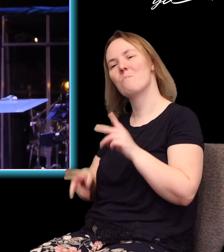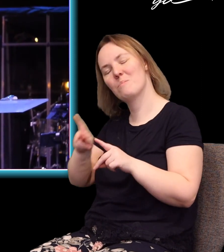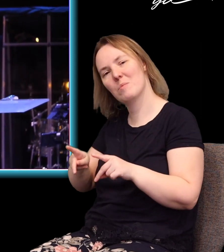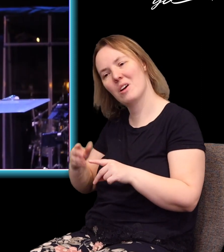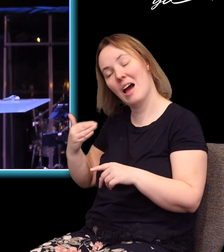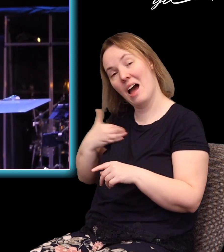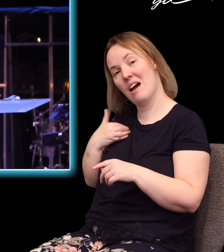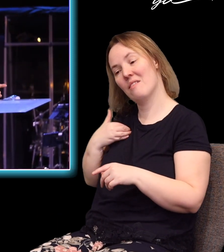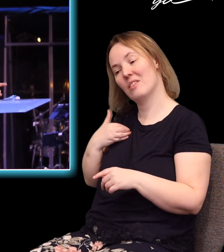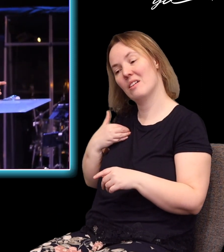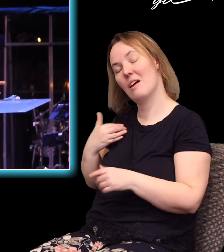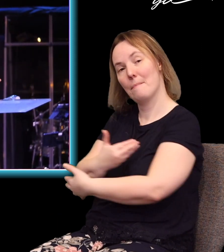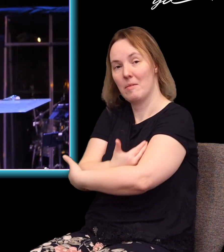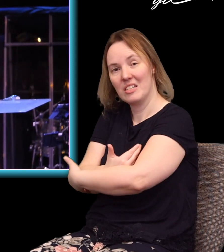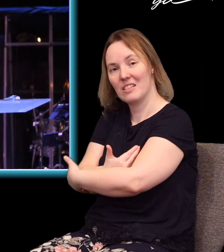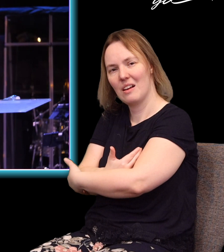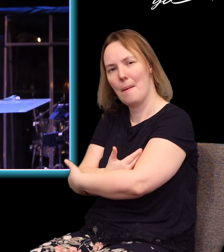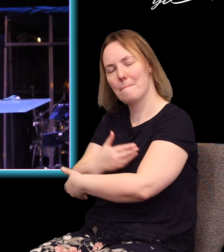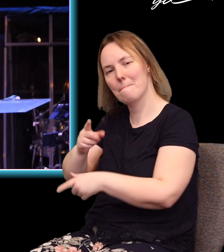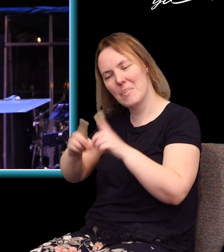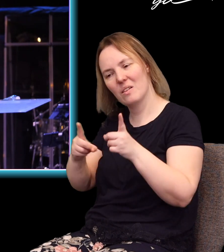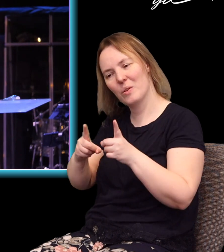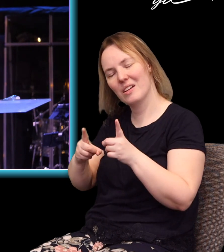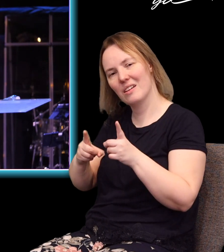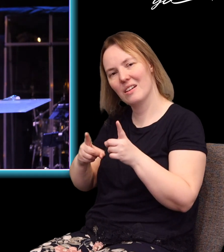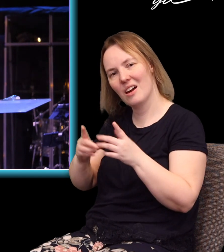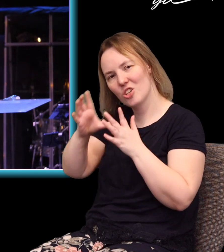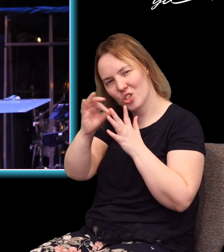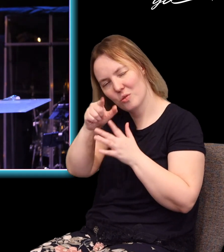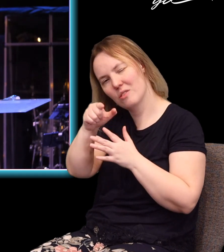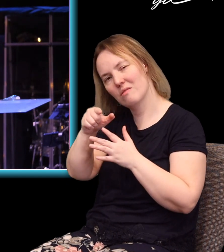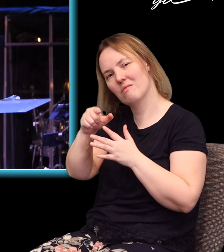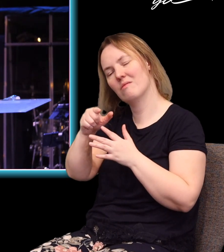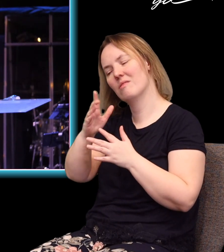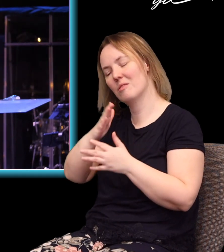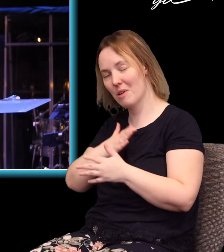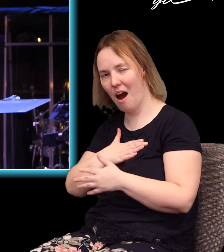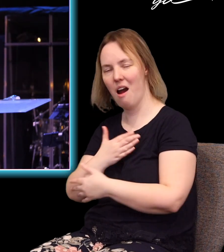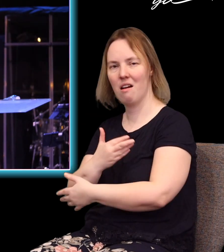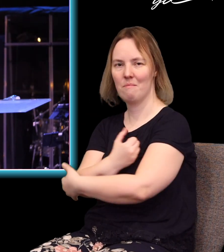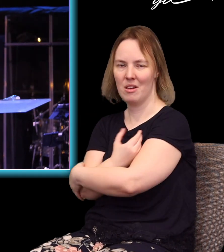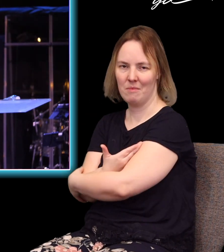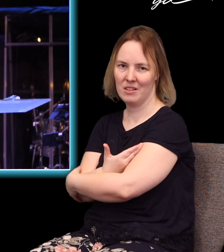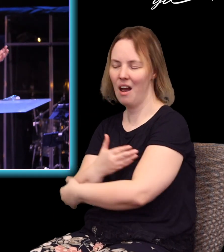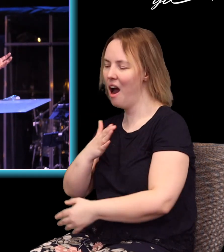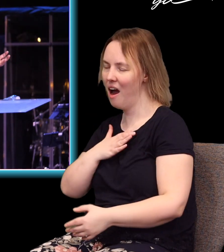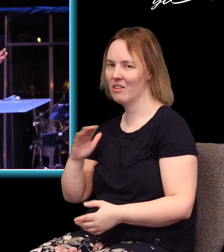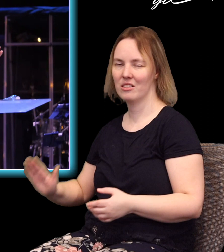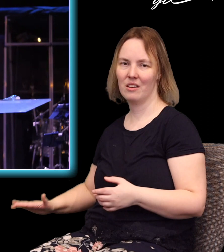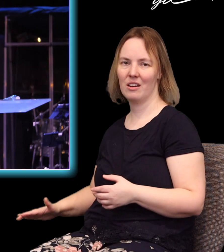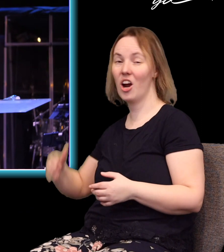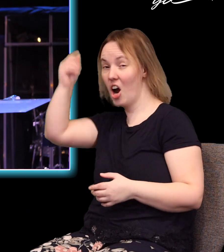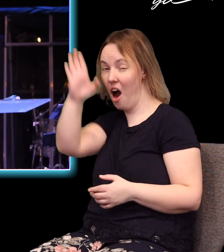babies, but we chose you to be our baby. See, we chose you. And that's what he's saying. God